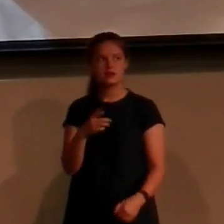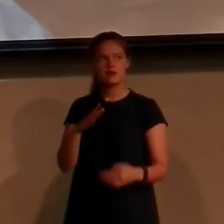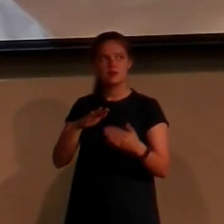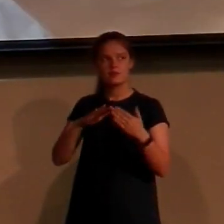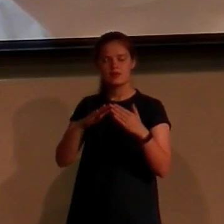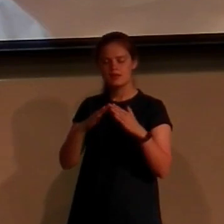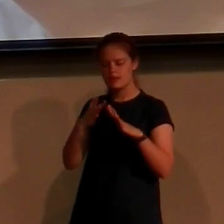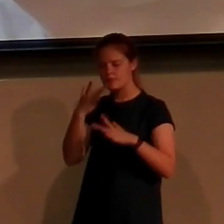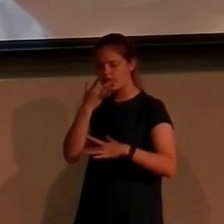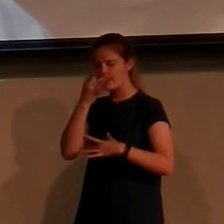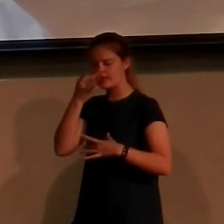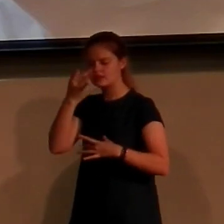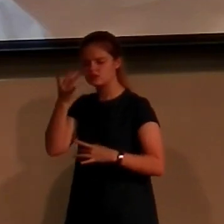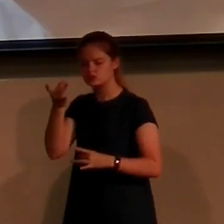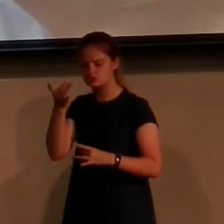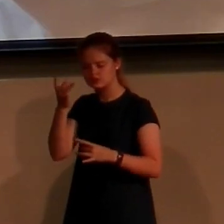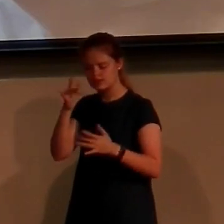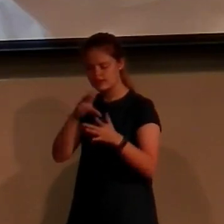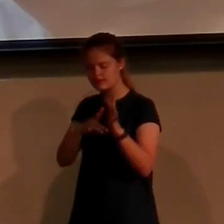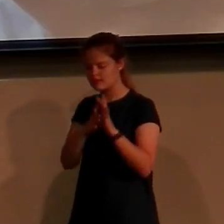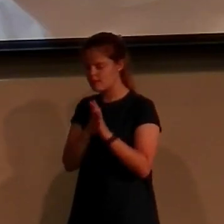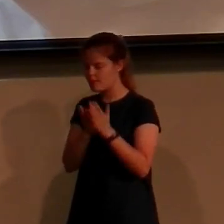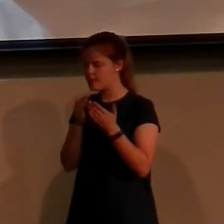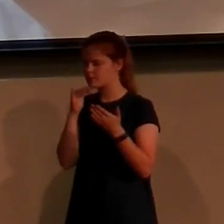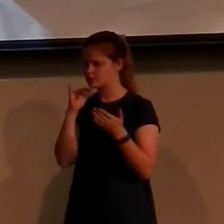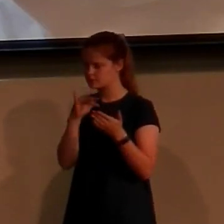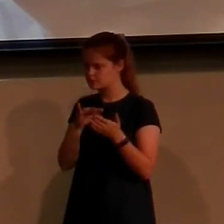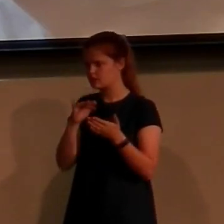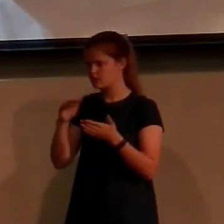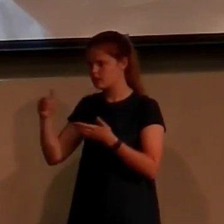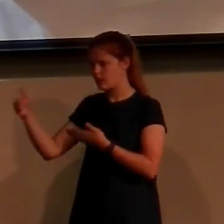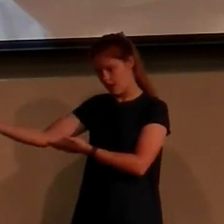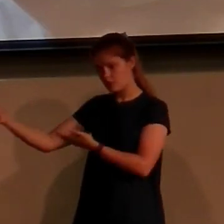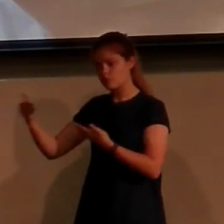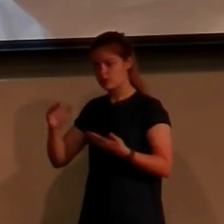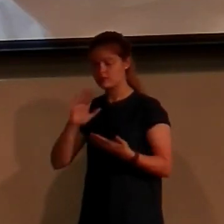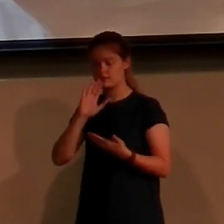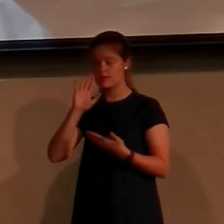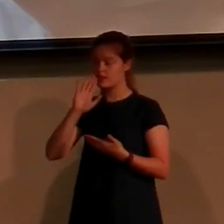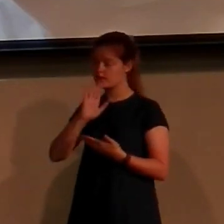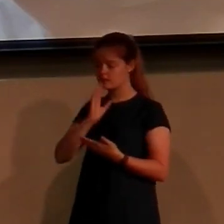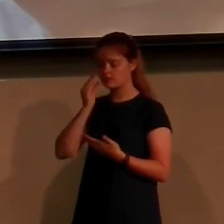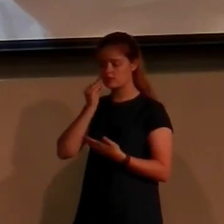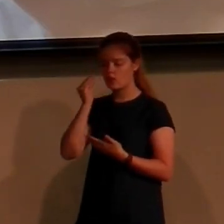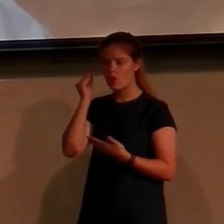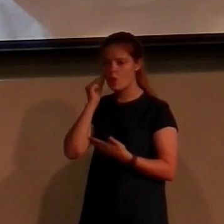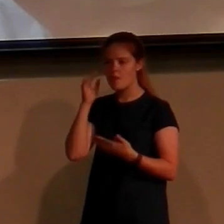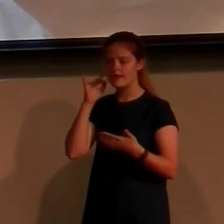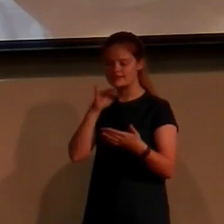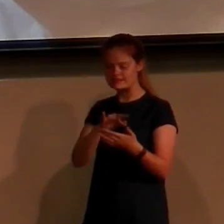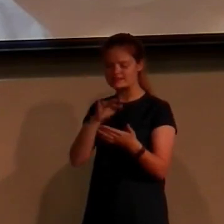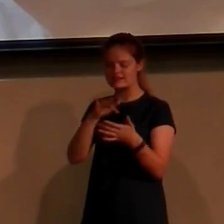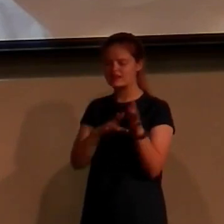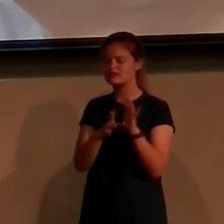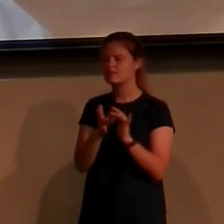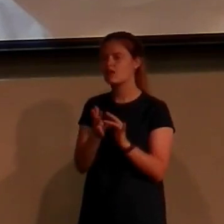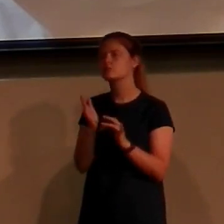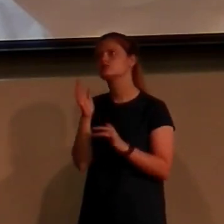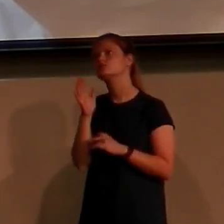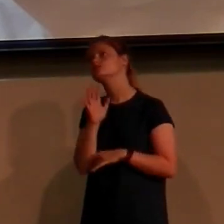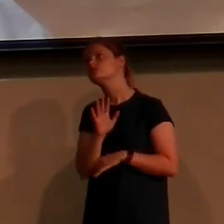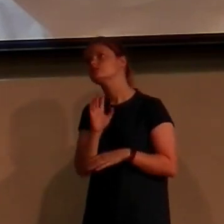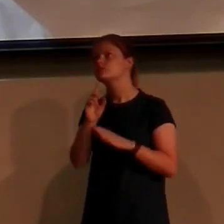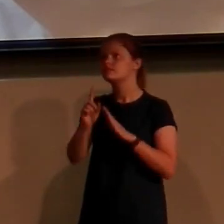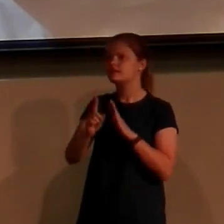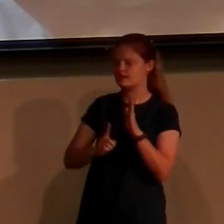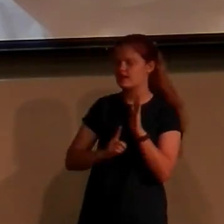very interested in the Bible study. He brought us inside of his home, and we studied the Bible for about an hour